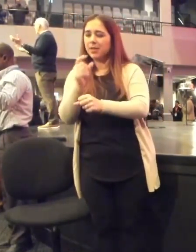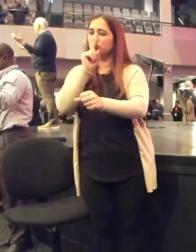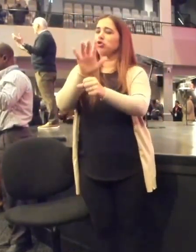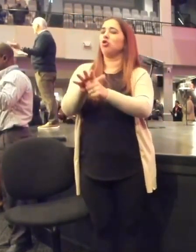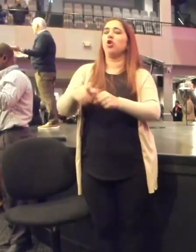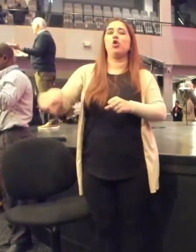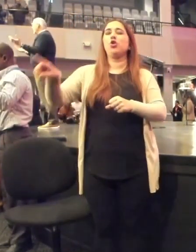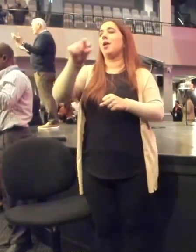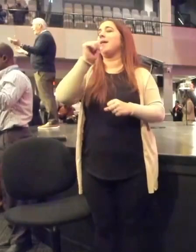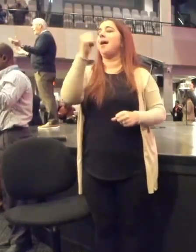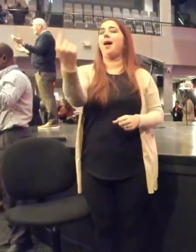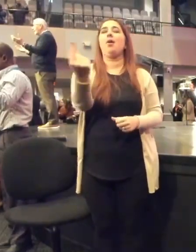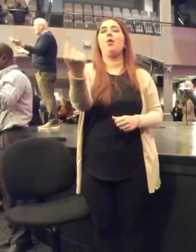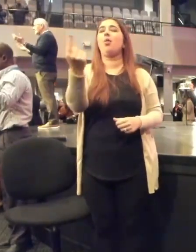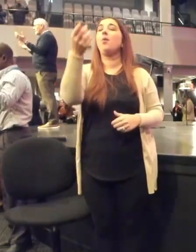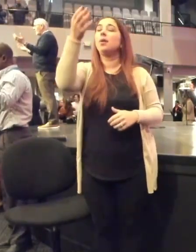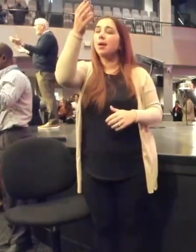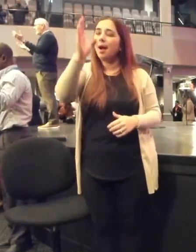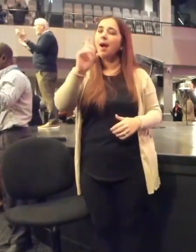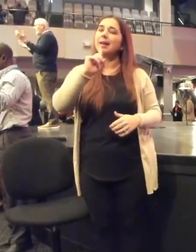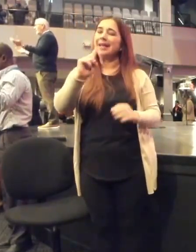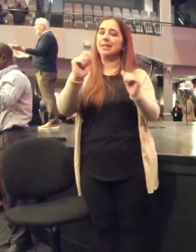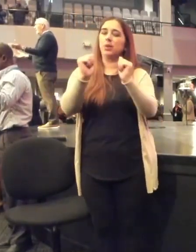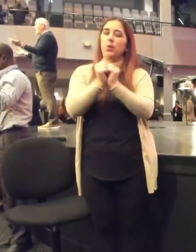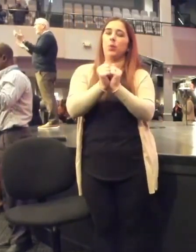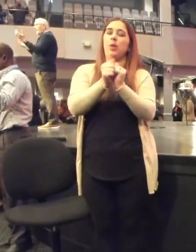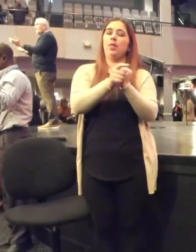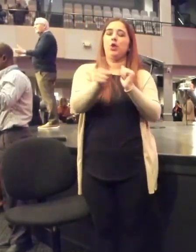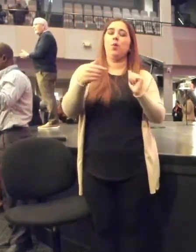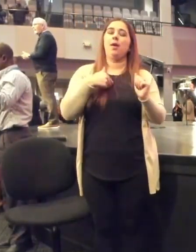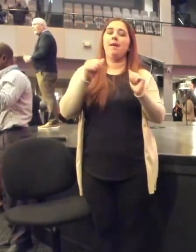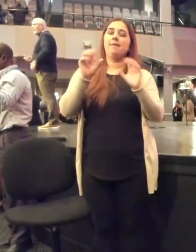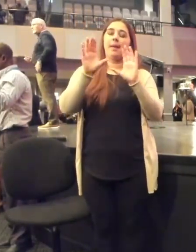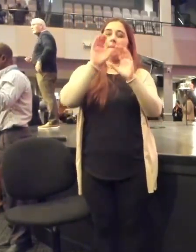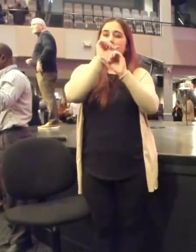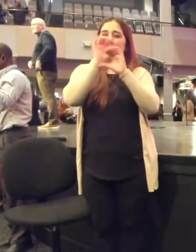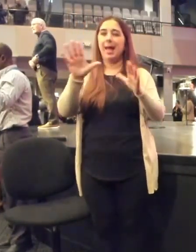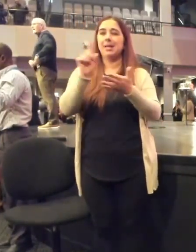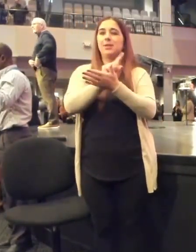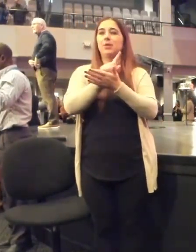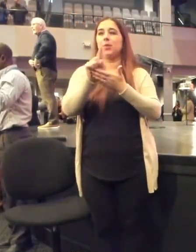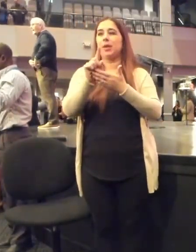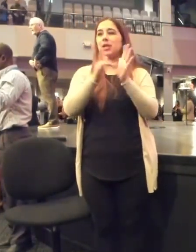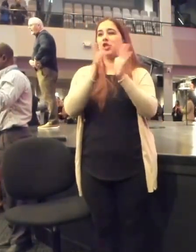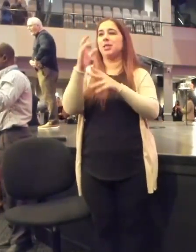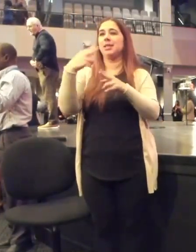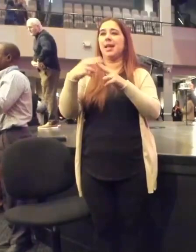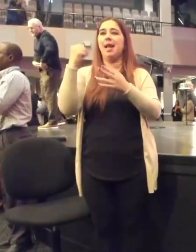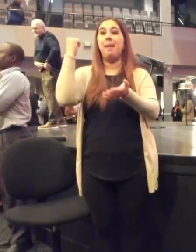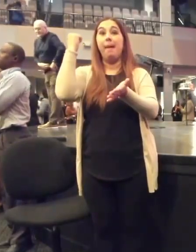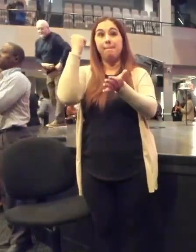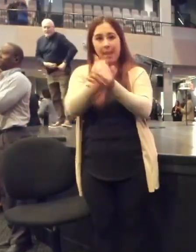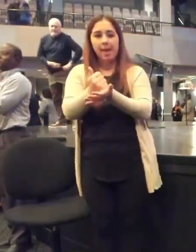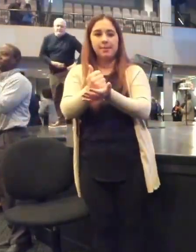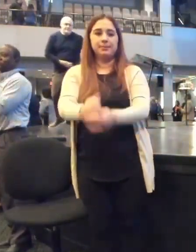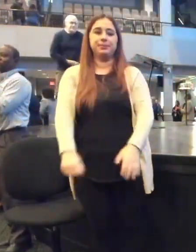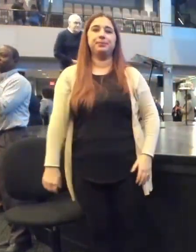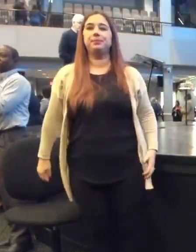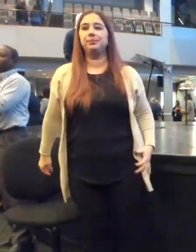not walking alone. God is with you. Have a blessed week. In Jesus' name, amen.